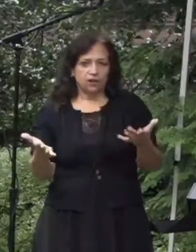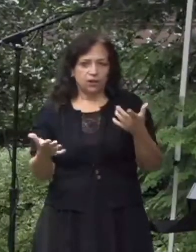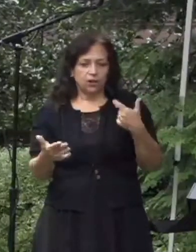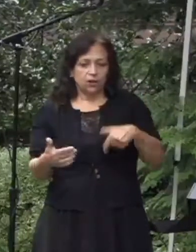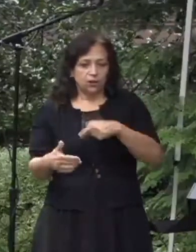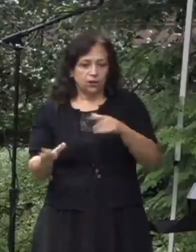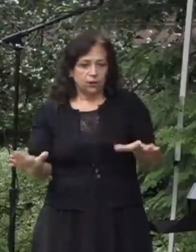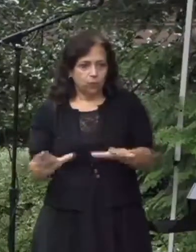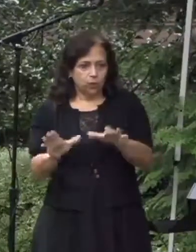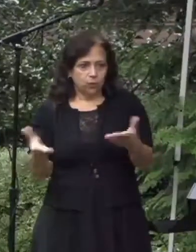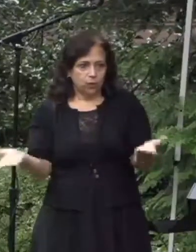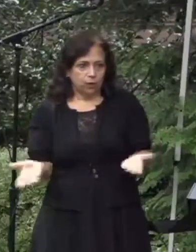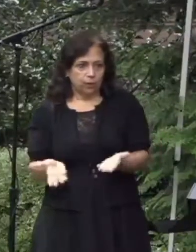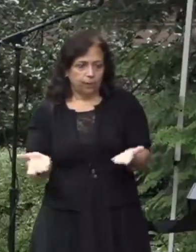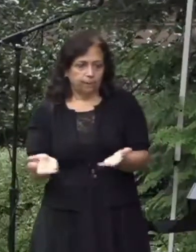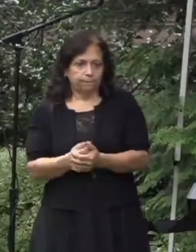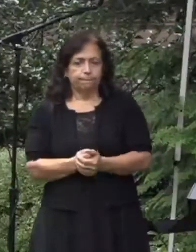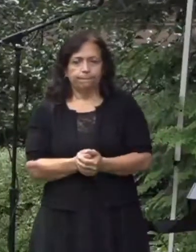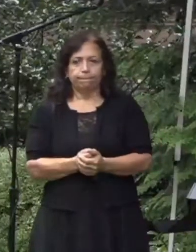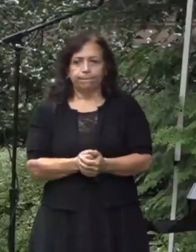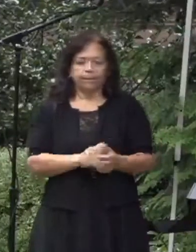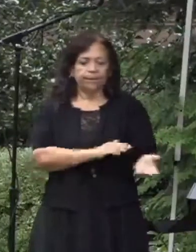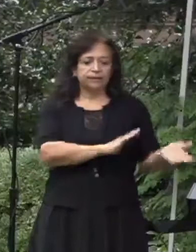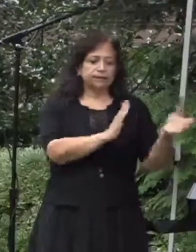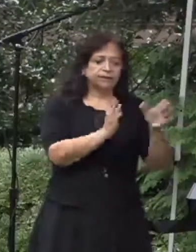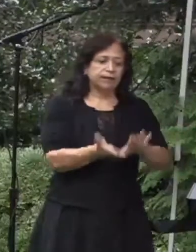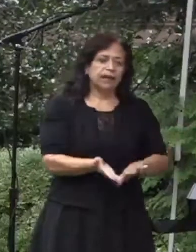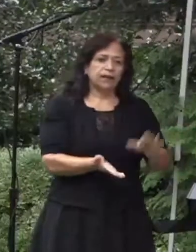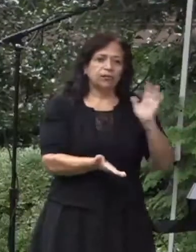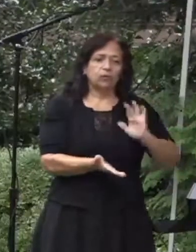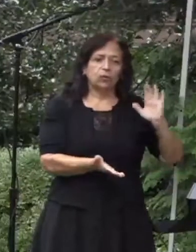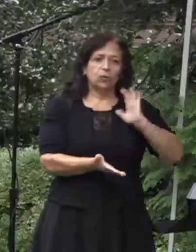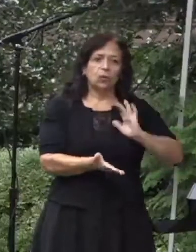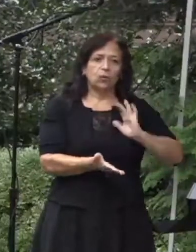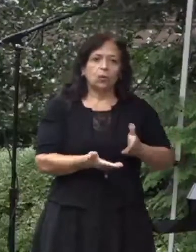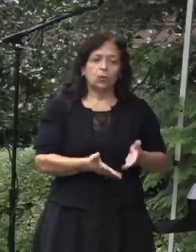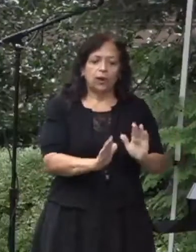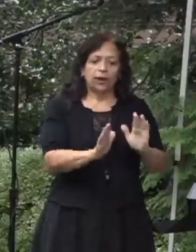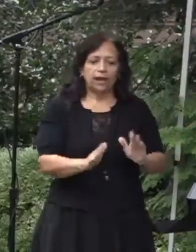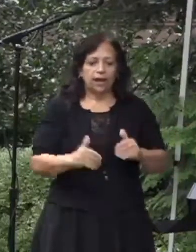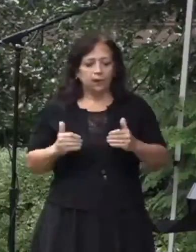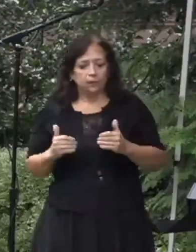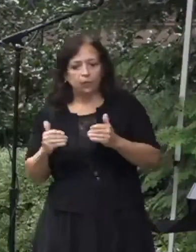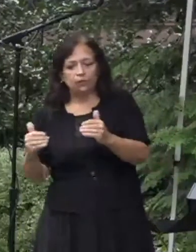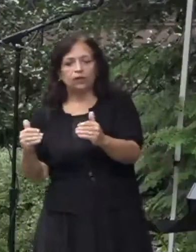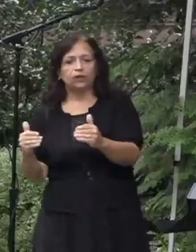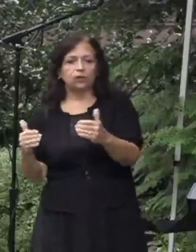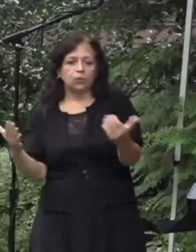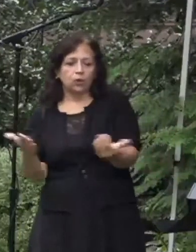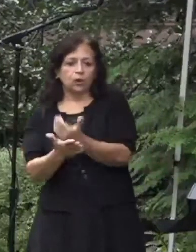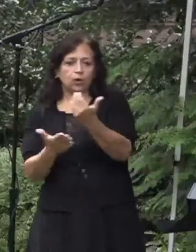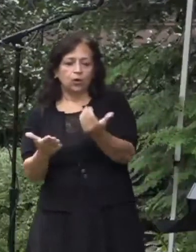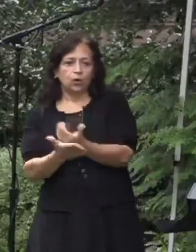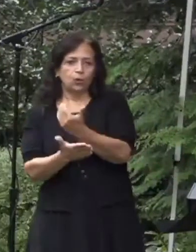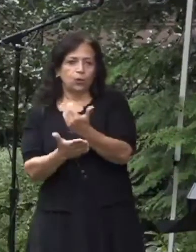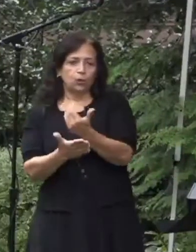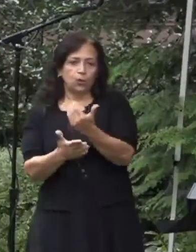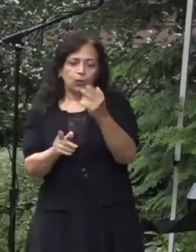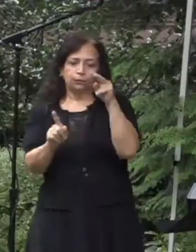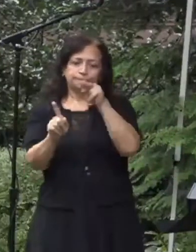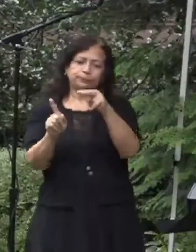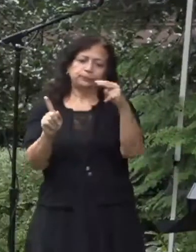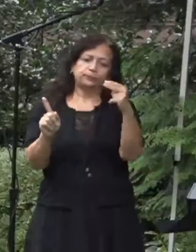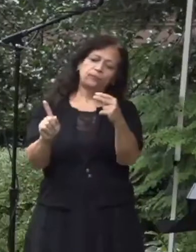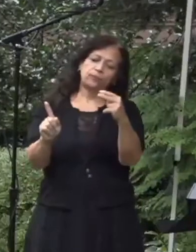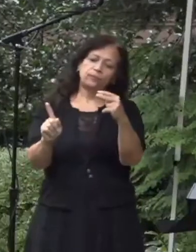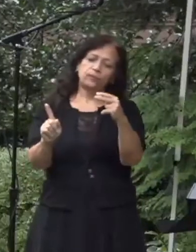do here. It's about dying to an old way of living and moving into a new vantage point that